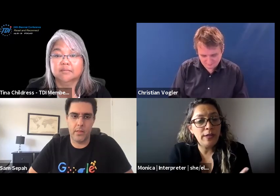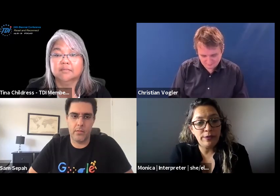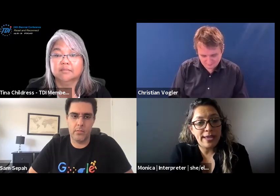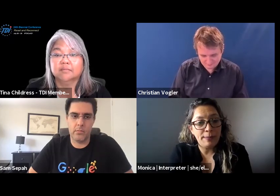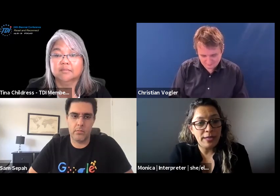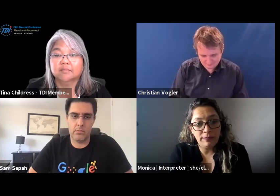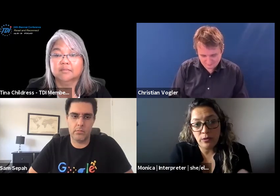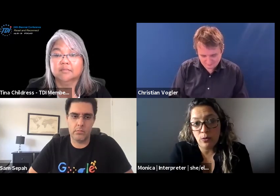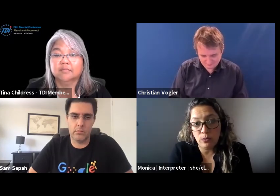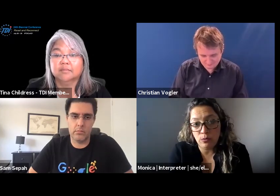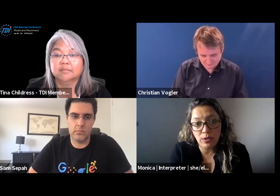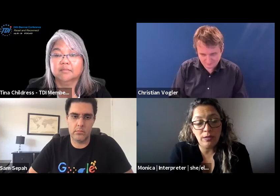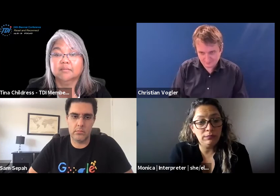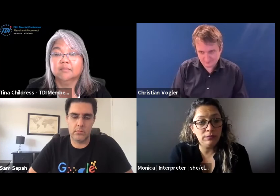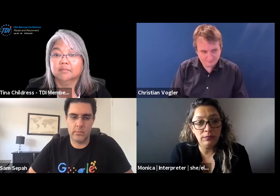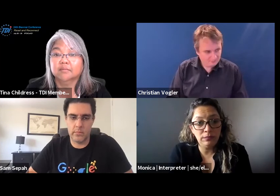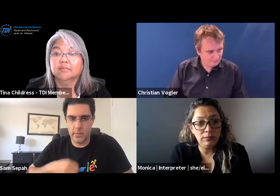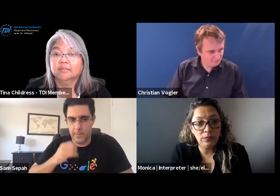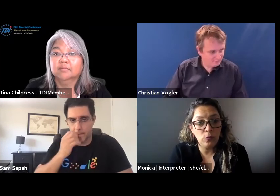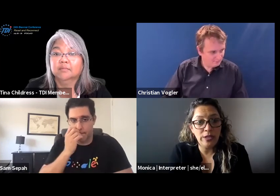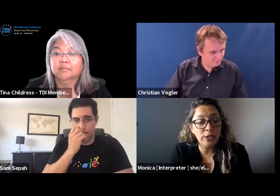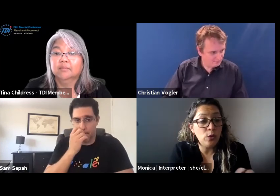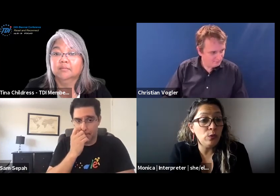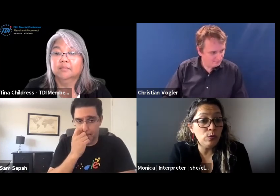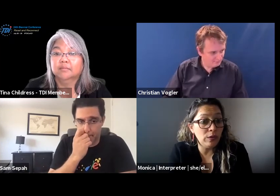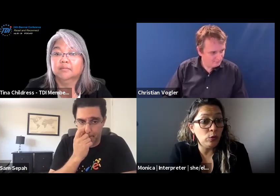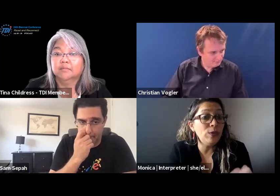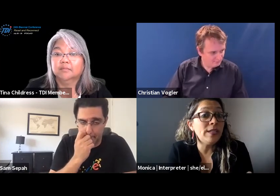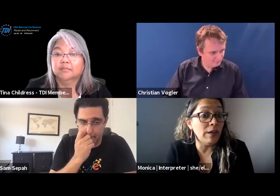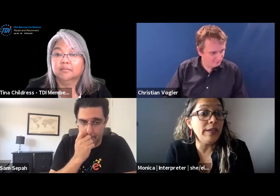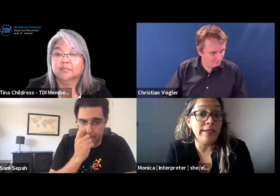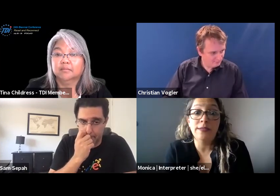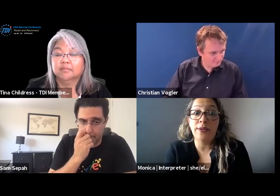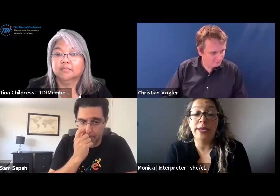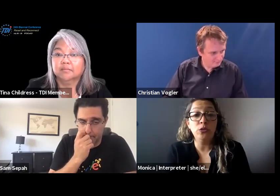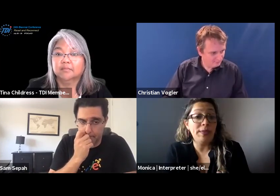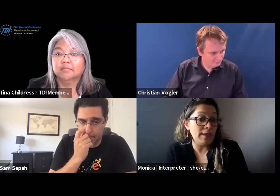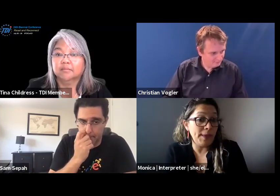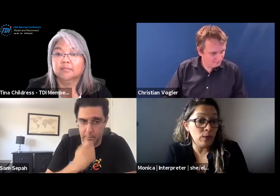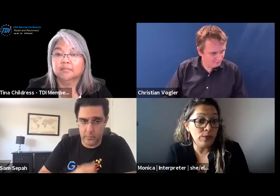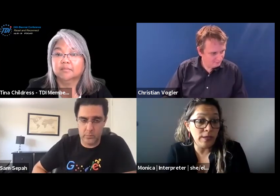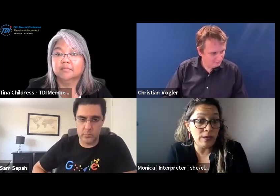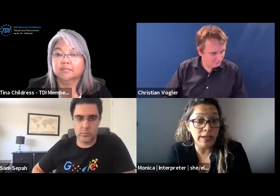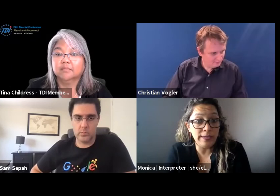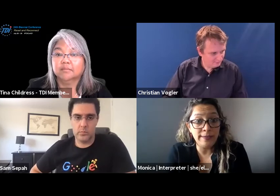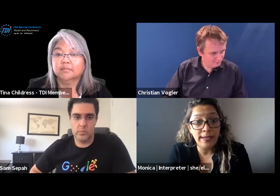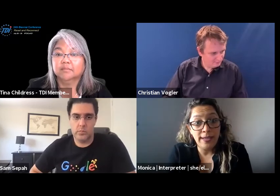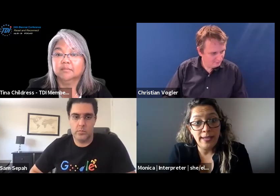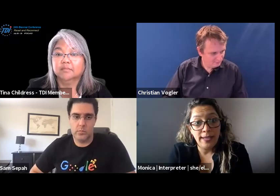conference happening. So what is the goal? Who is the audience, right? Do we think about who's in the audience?